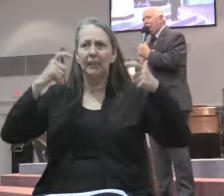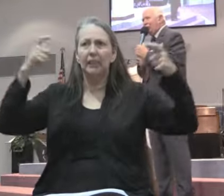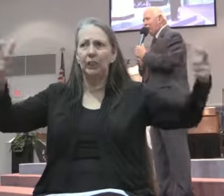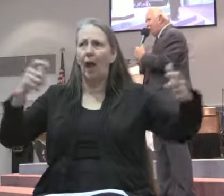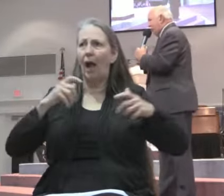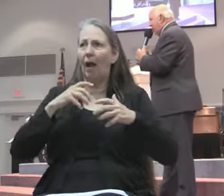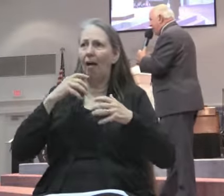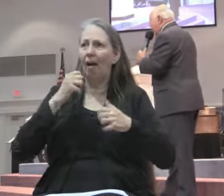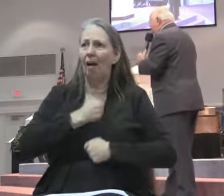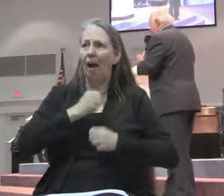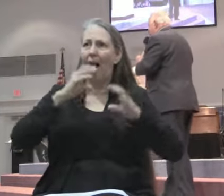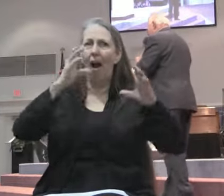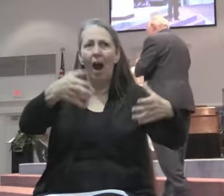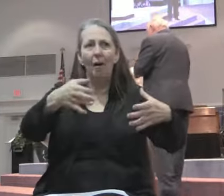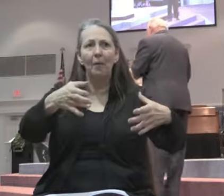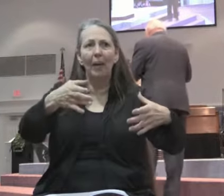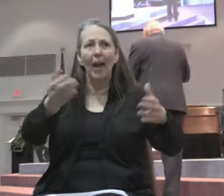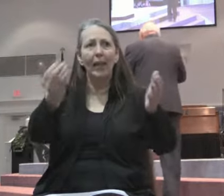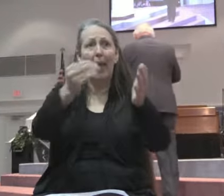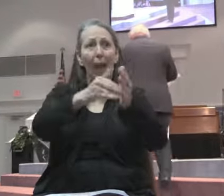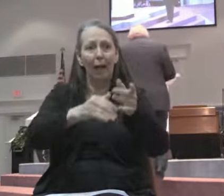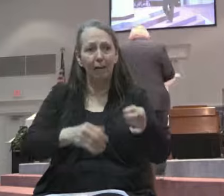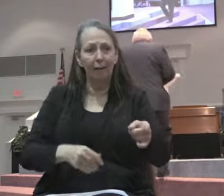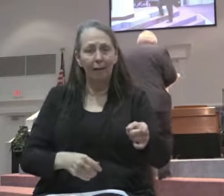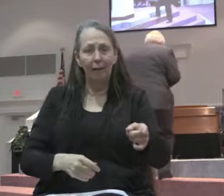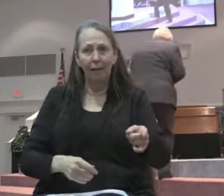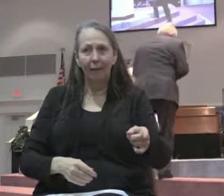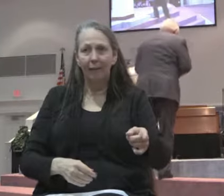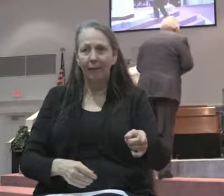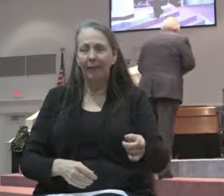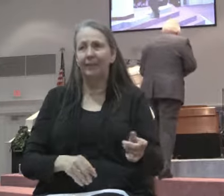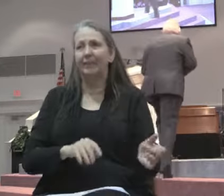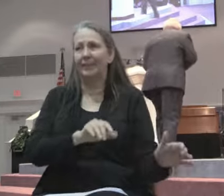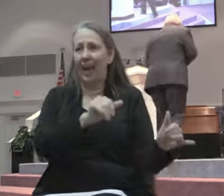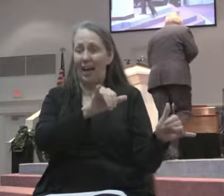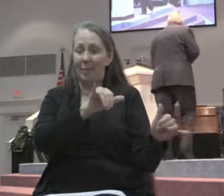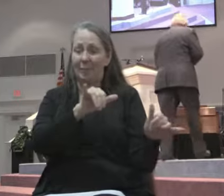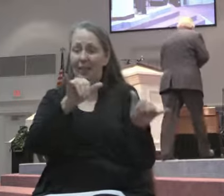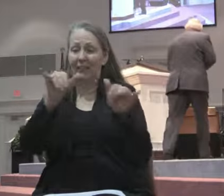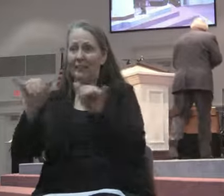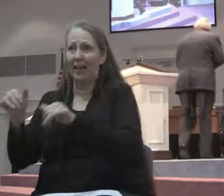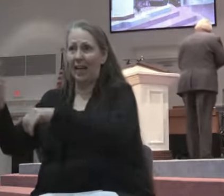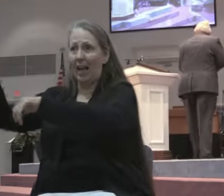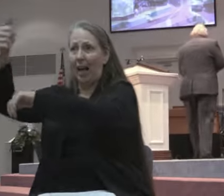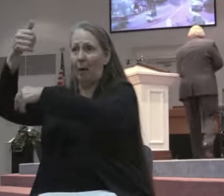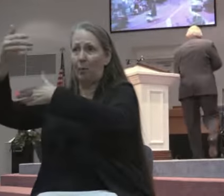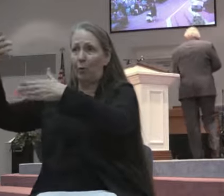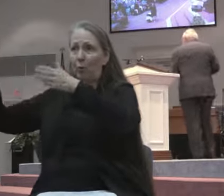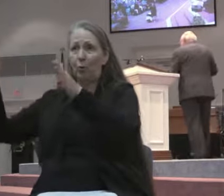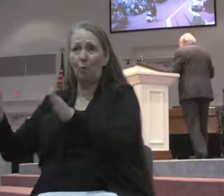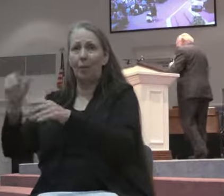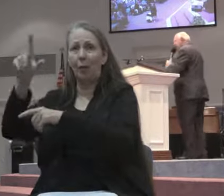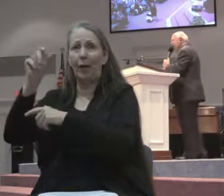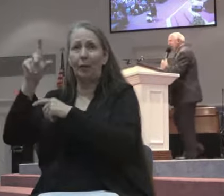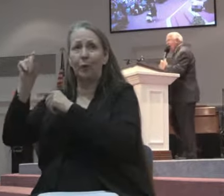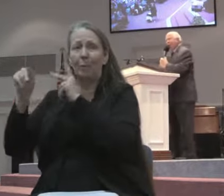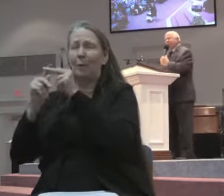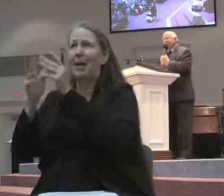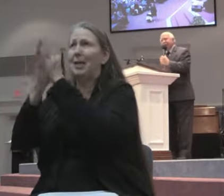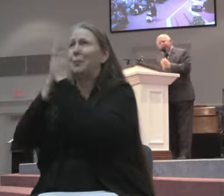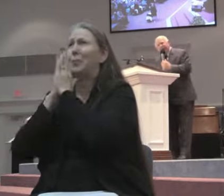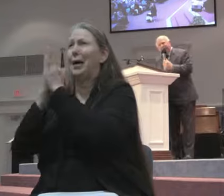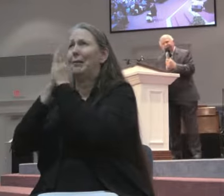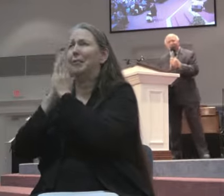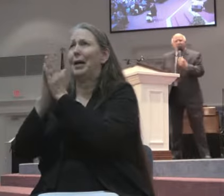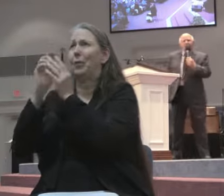Third level, they were ready. In the upper room, that 120 had been seeking God